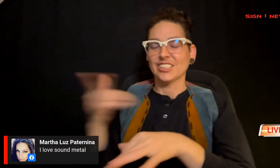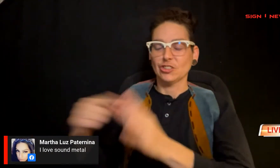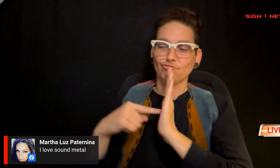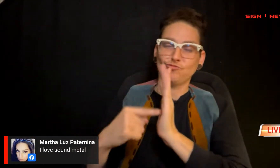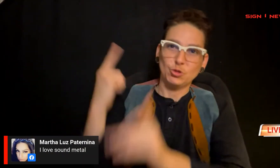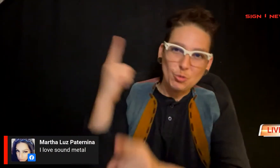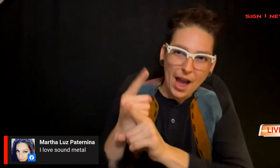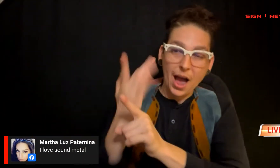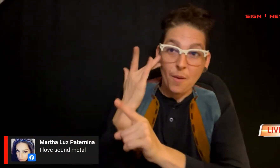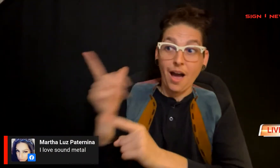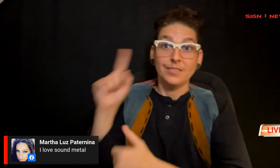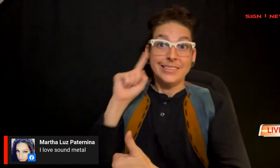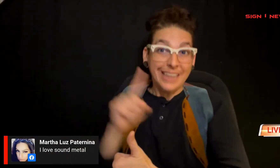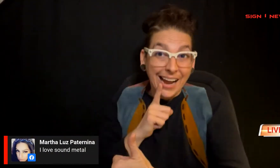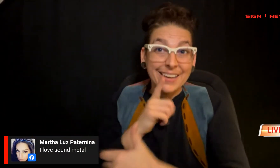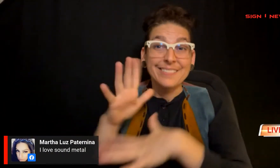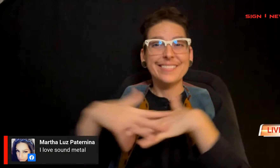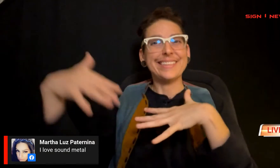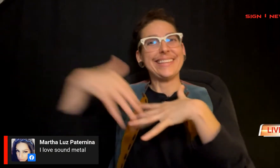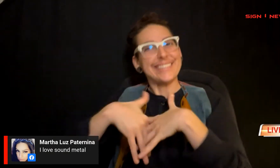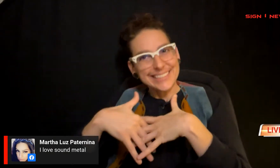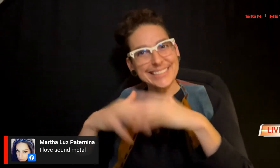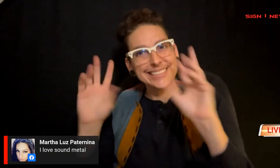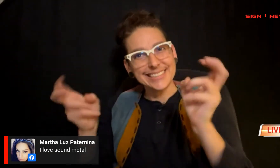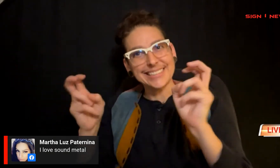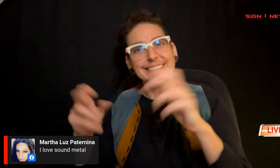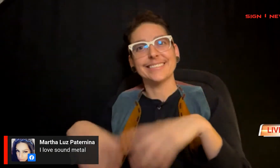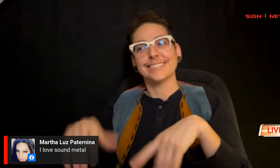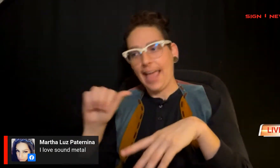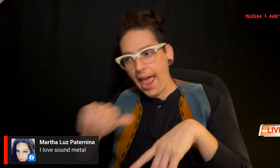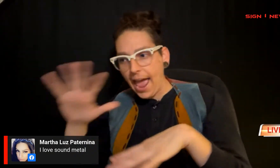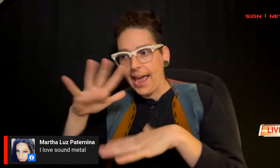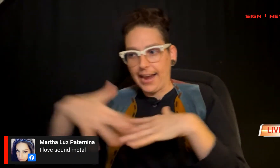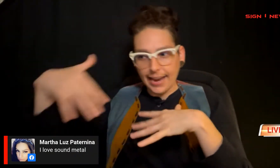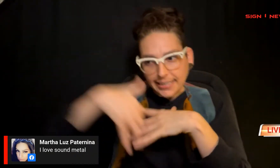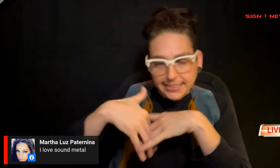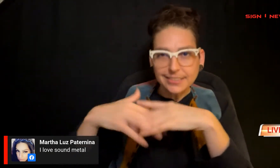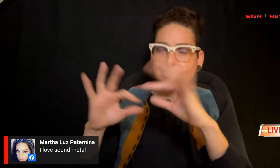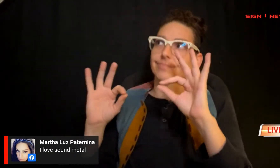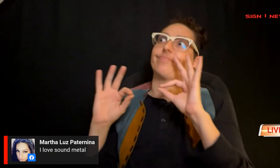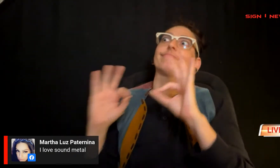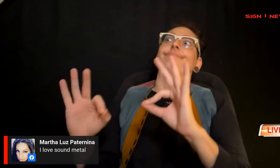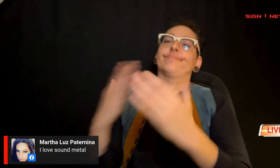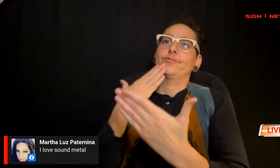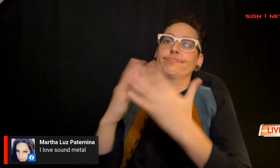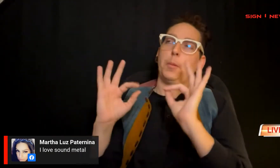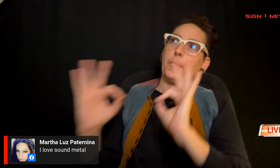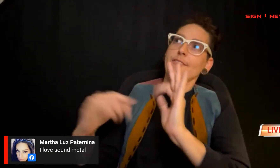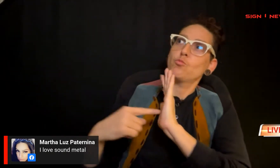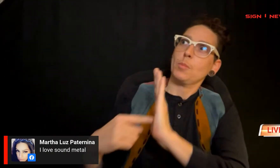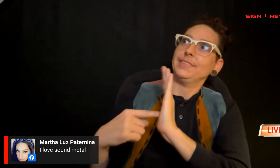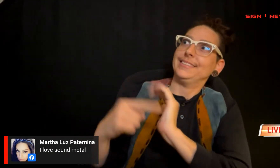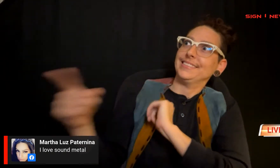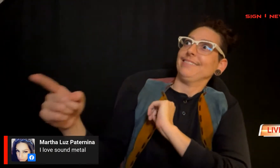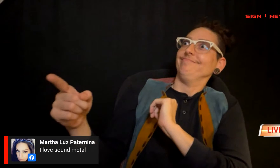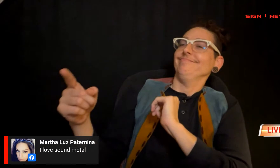Oh, she was just so natural. I just felt she represented the deaf indigenous community. It was just perfect.